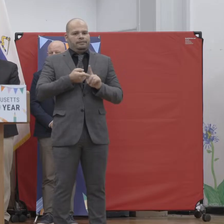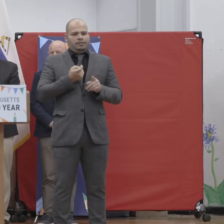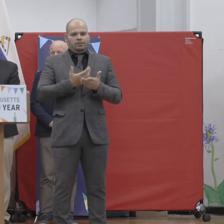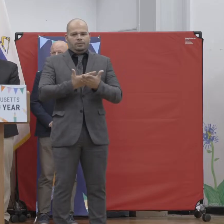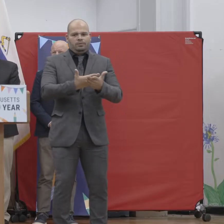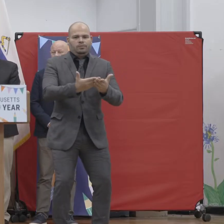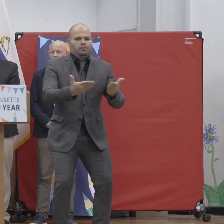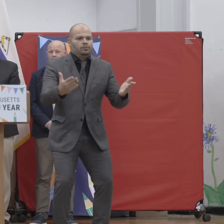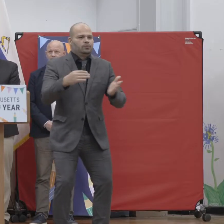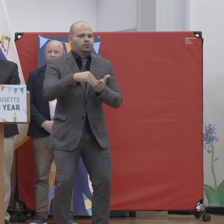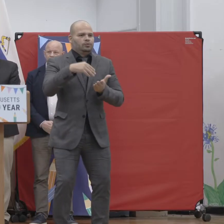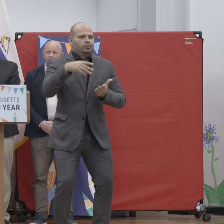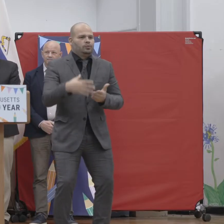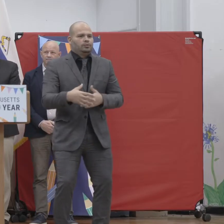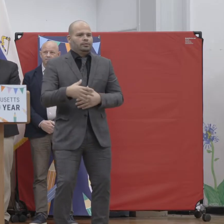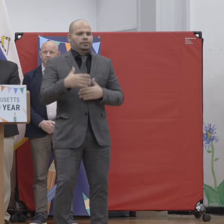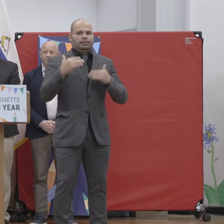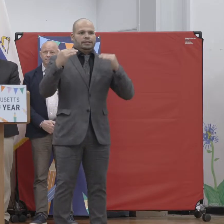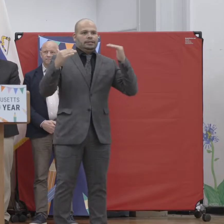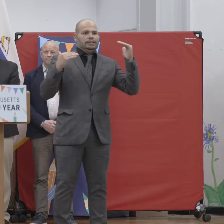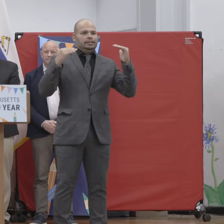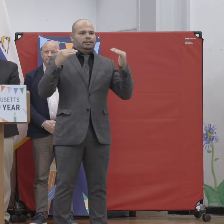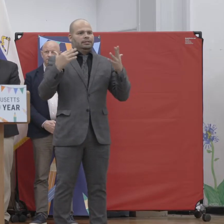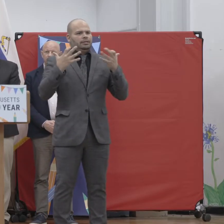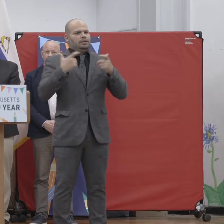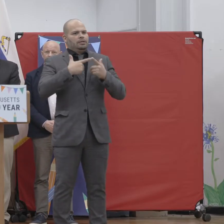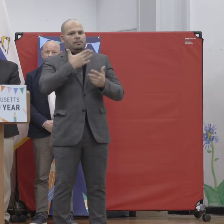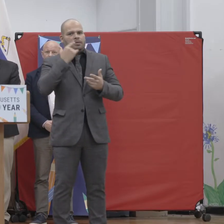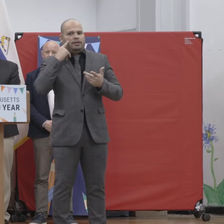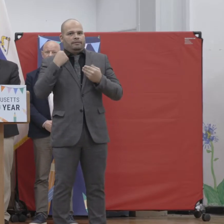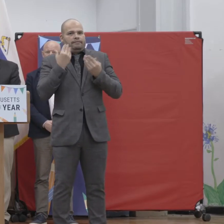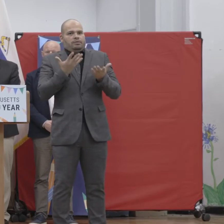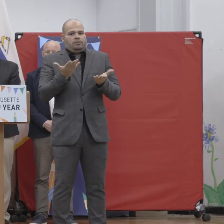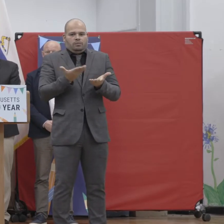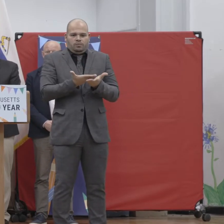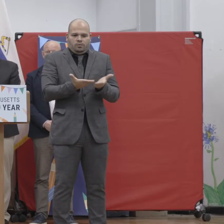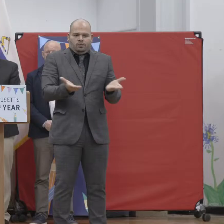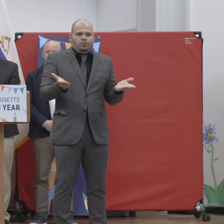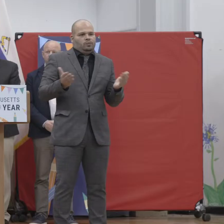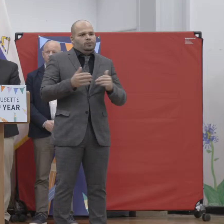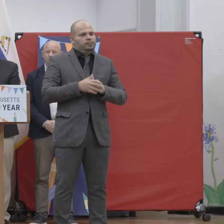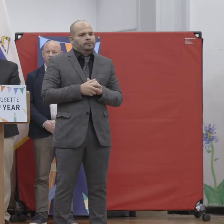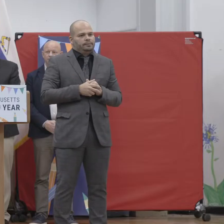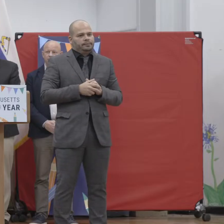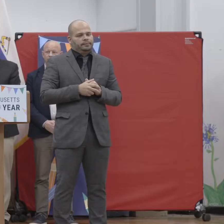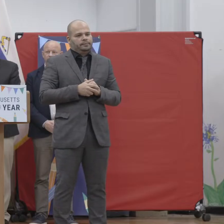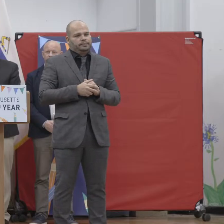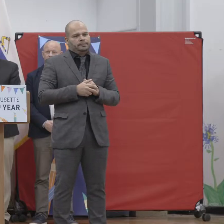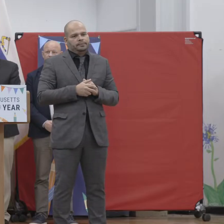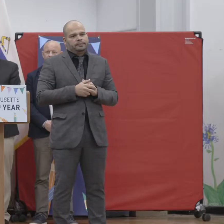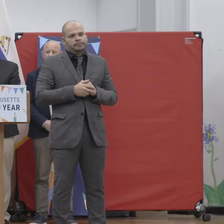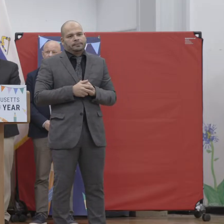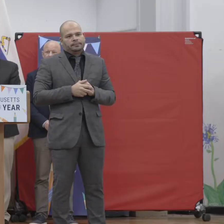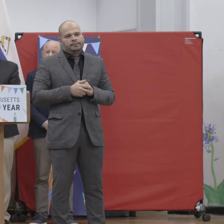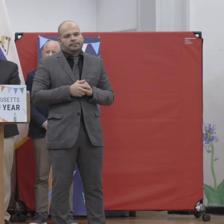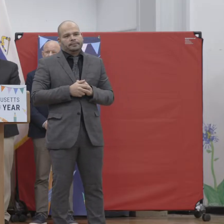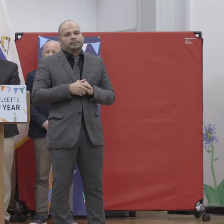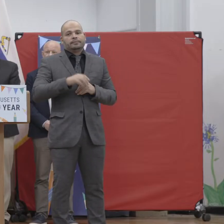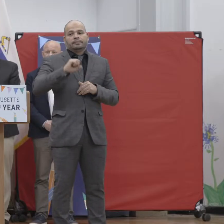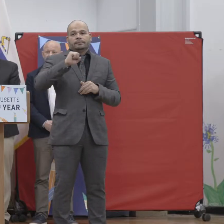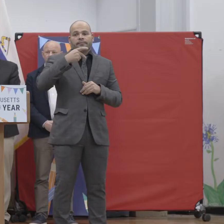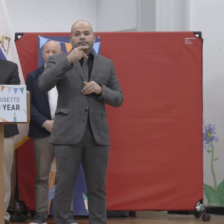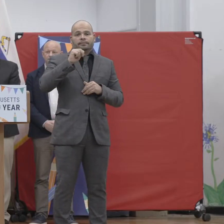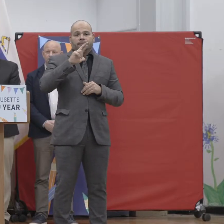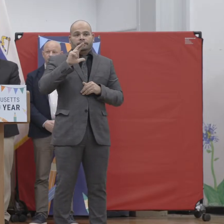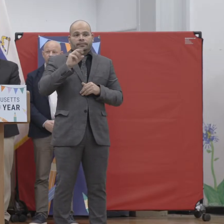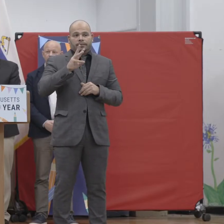the best for you. When she hugged her student, there wasn't anyone on that stage behind me that didn't